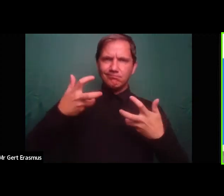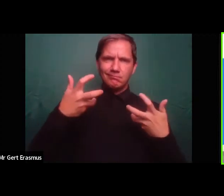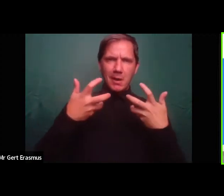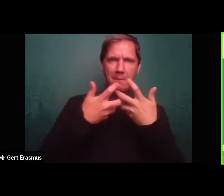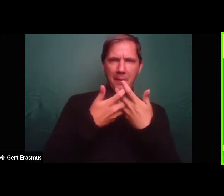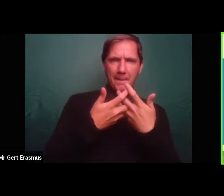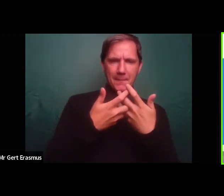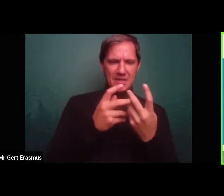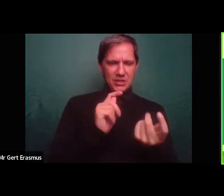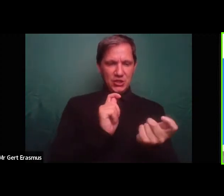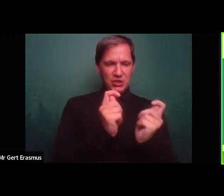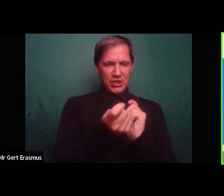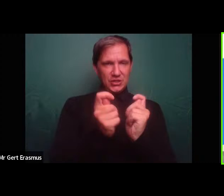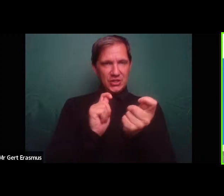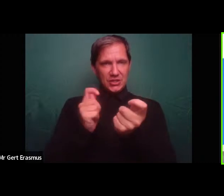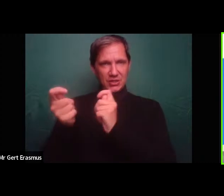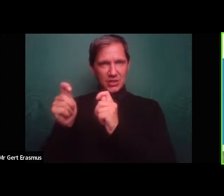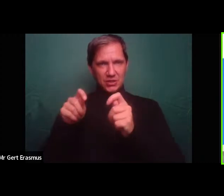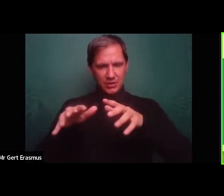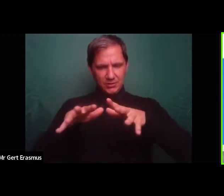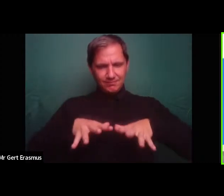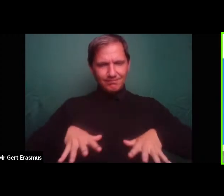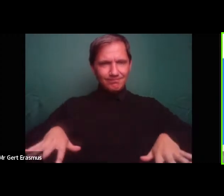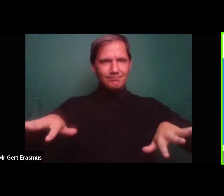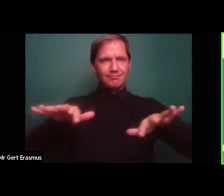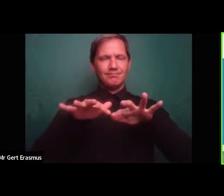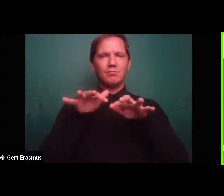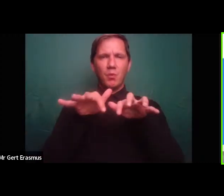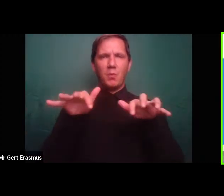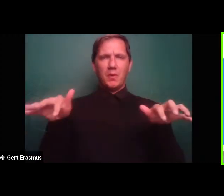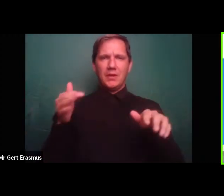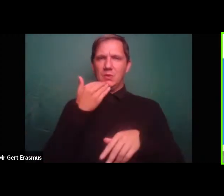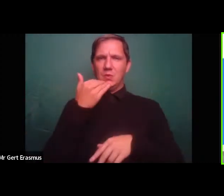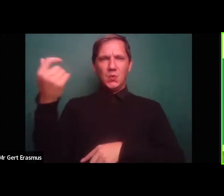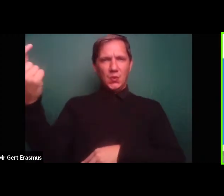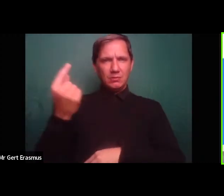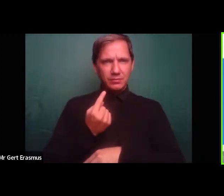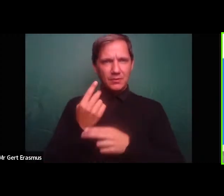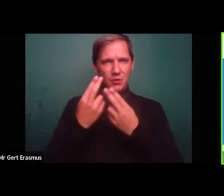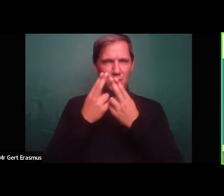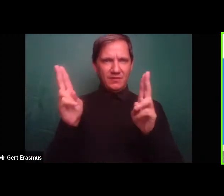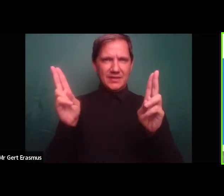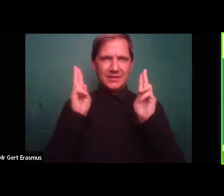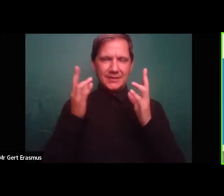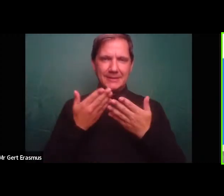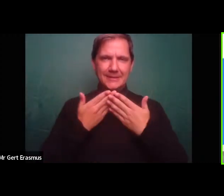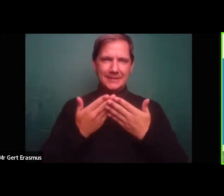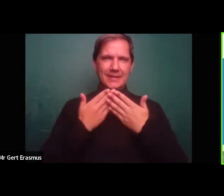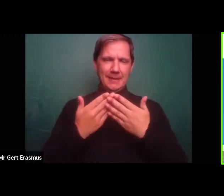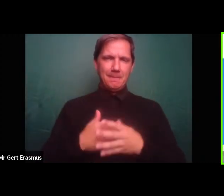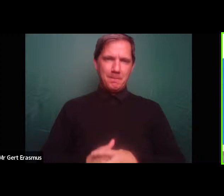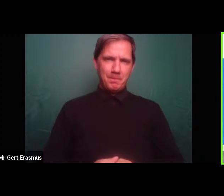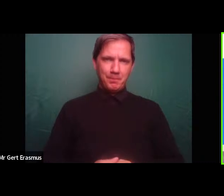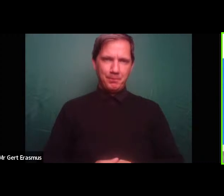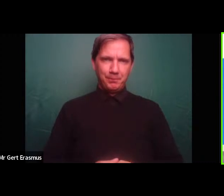changing demography that is now starting to engage in the higher education space. So thank you